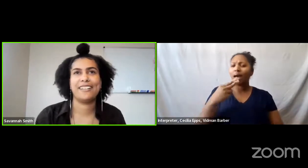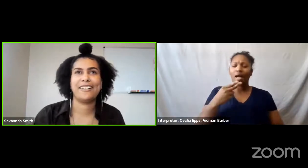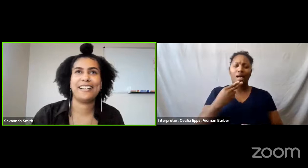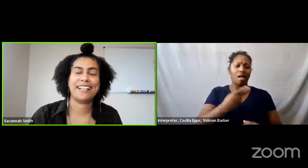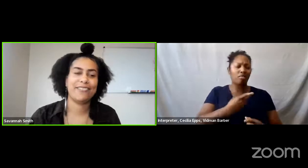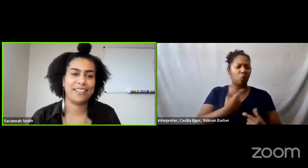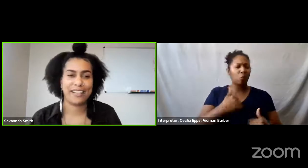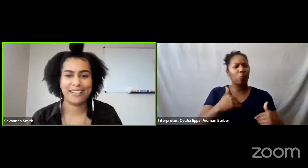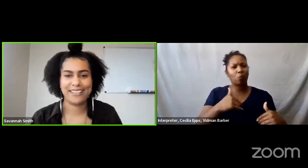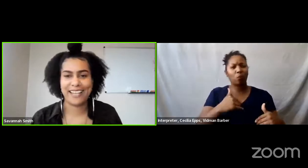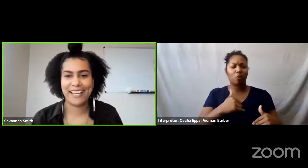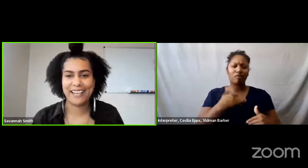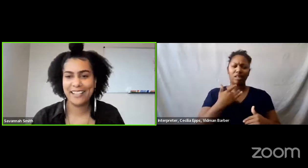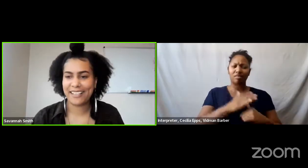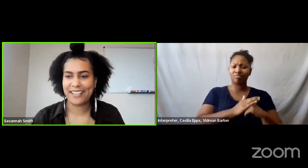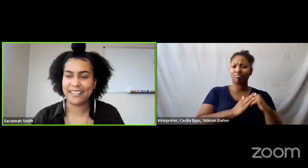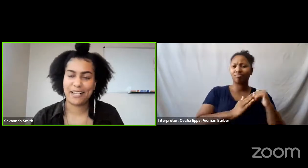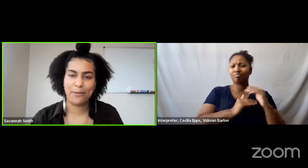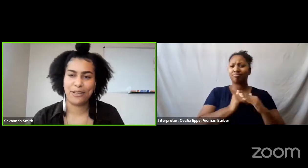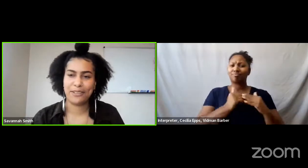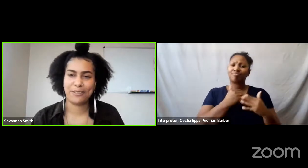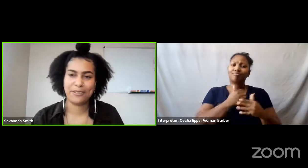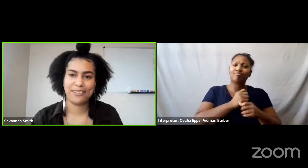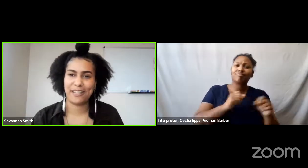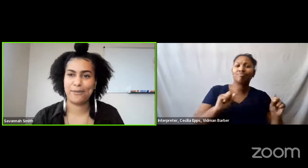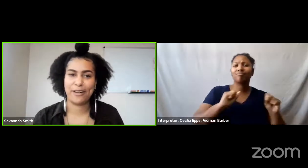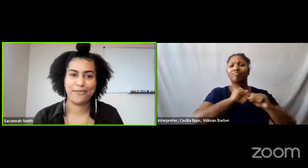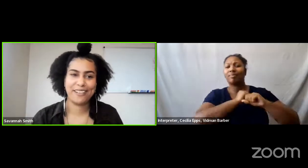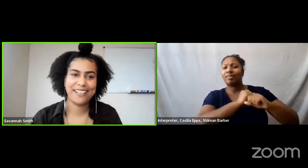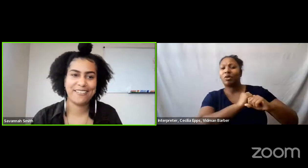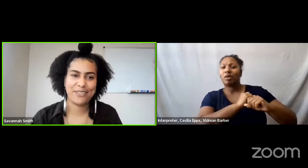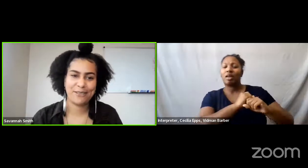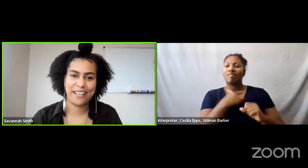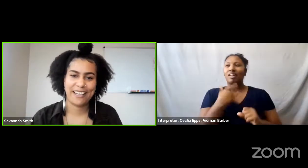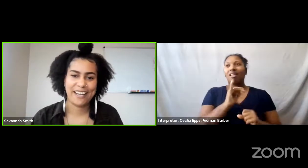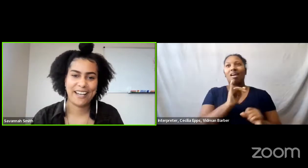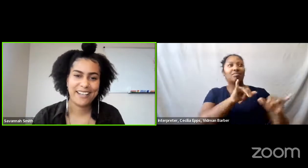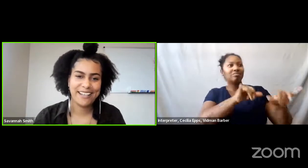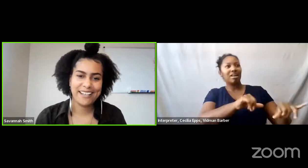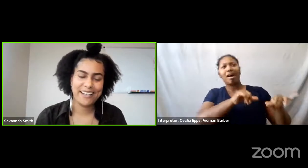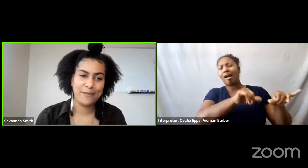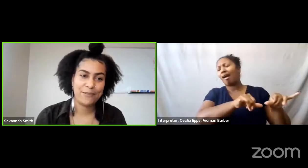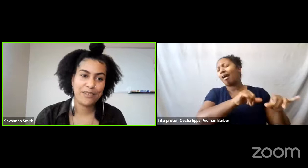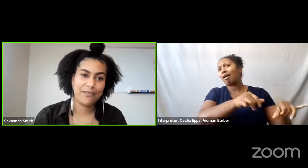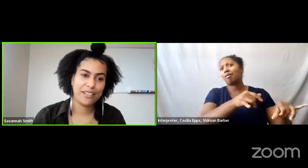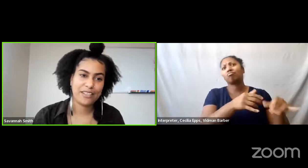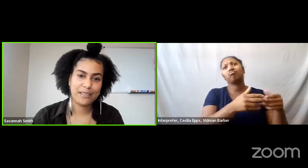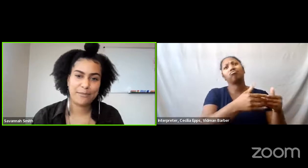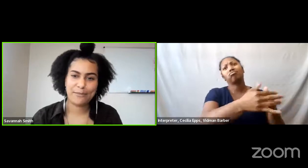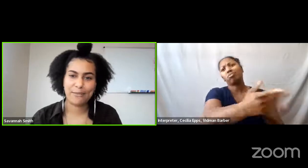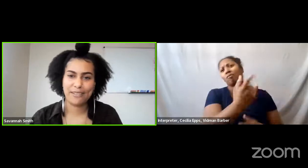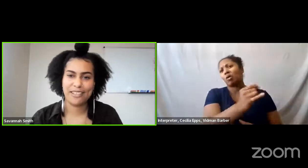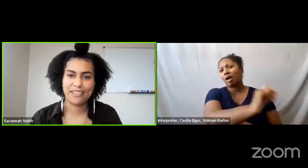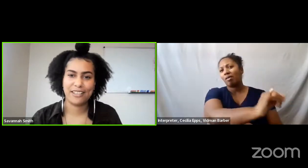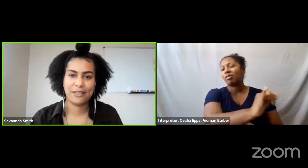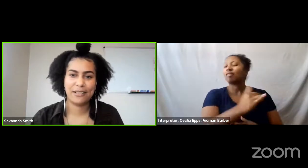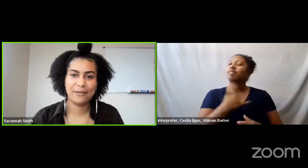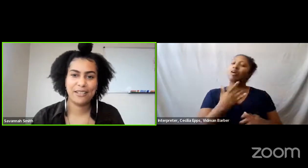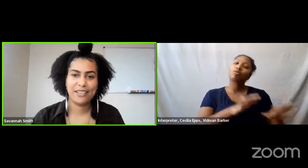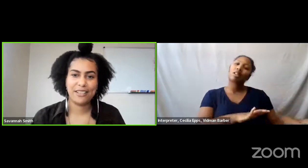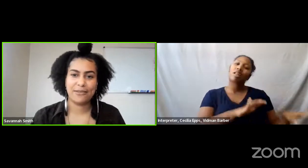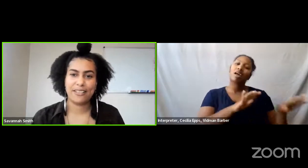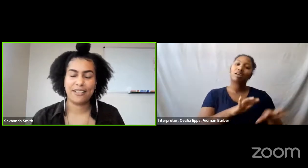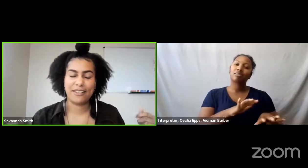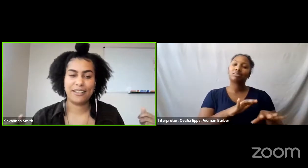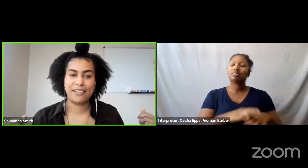and security. And I felt like I could stay in that water like forever. It was so relaxing. Eventually, me and my friends on the